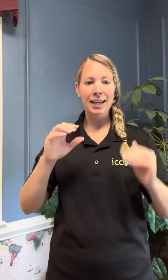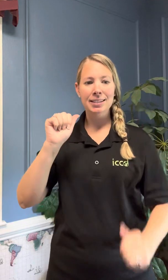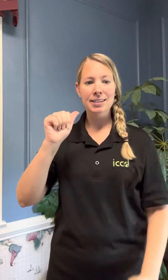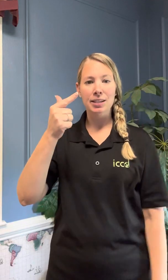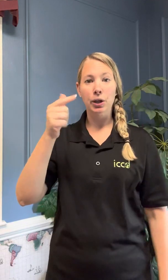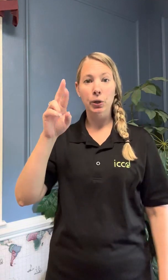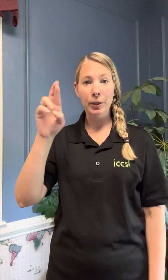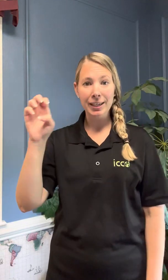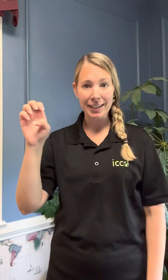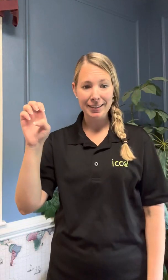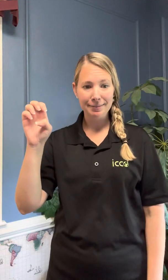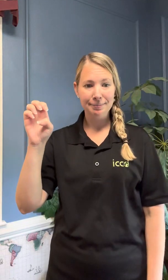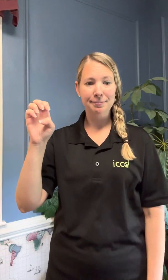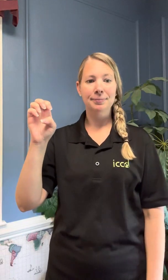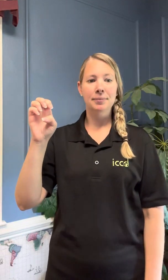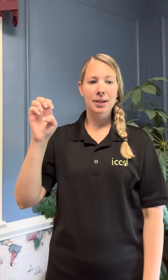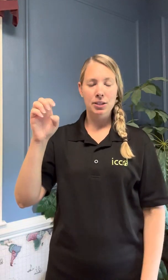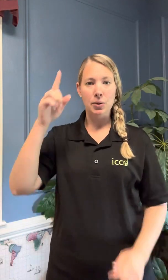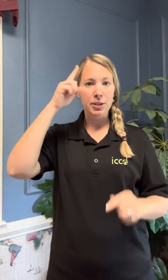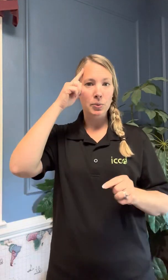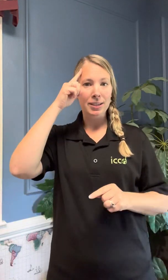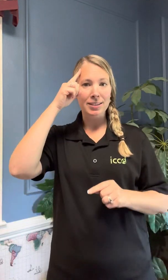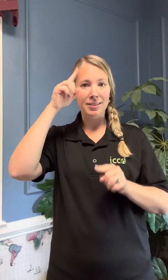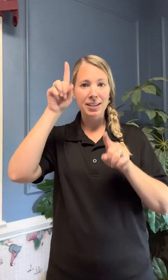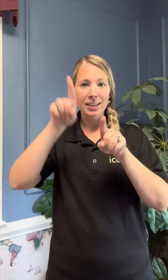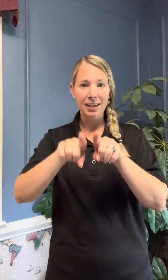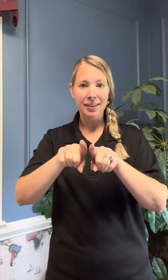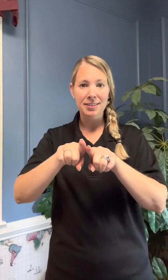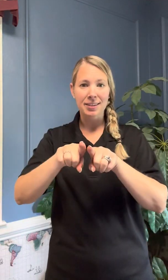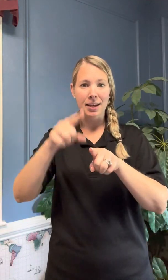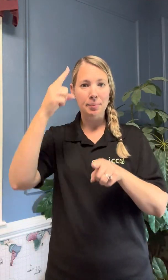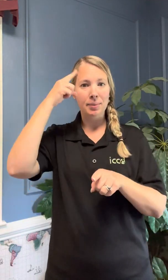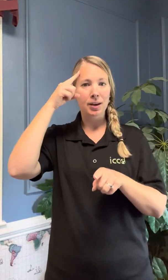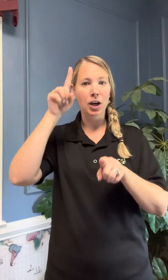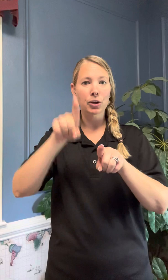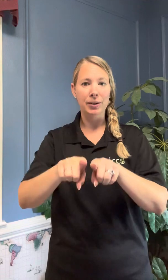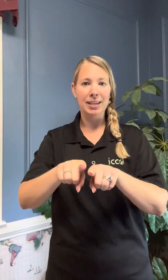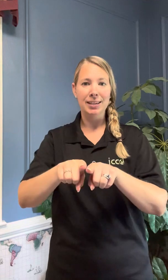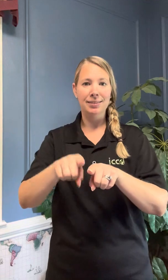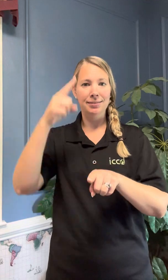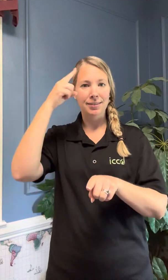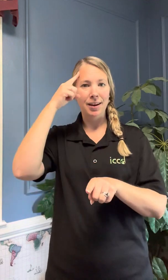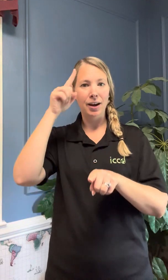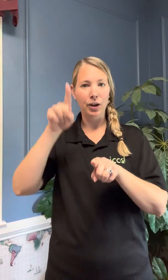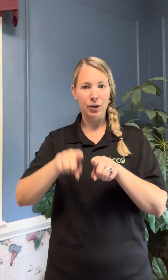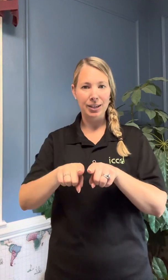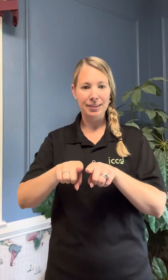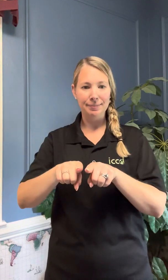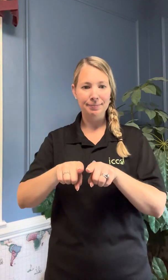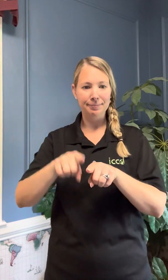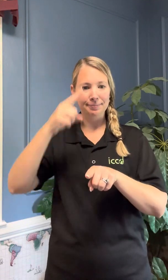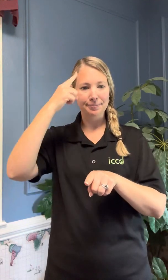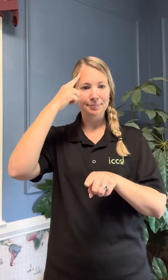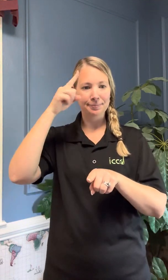Next is agree. So this one is think and the same. Agree. Agree.